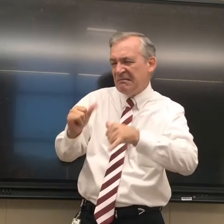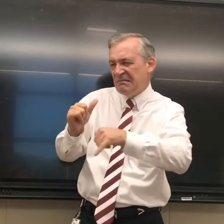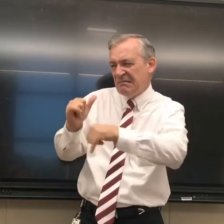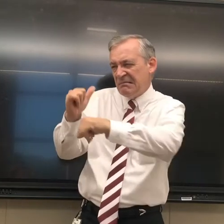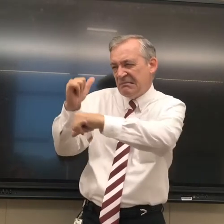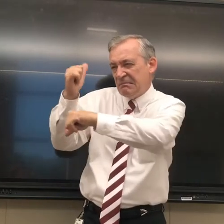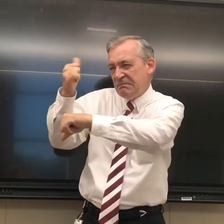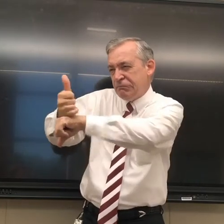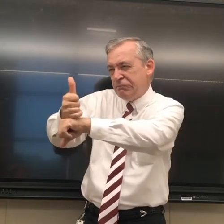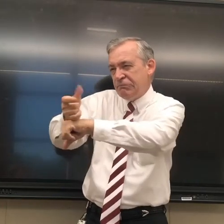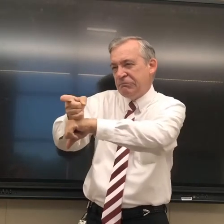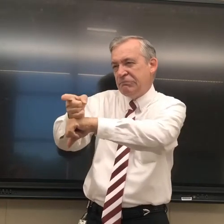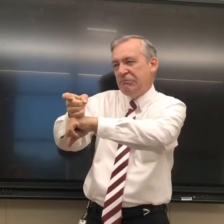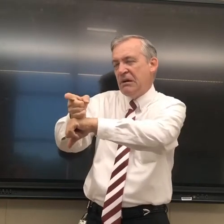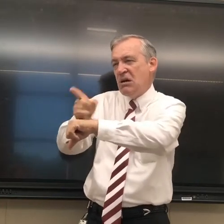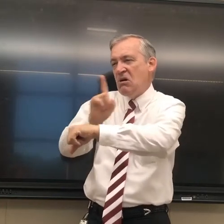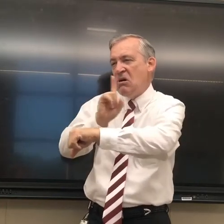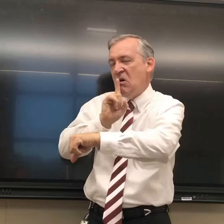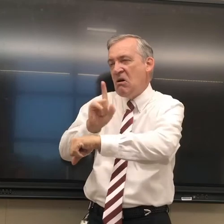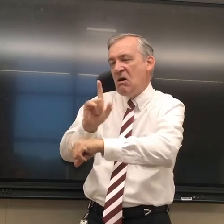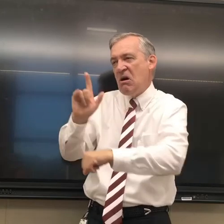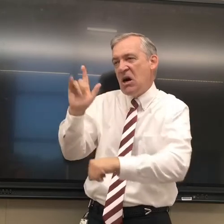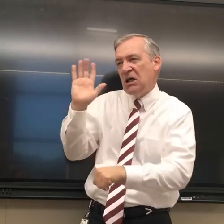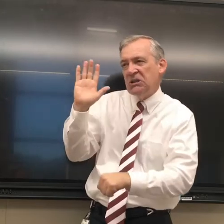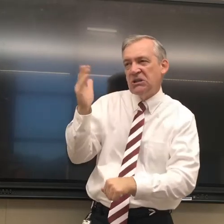enchantment that was stronger than the elements.